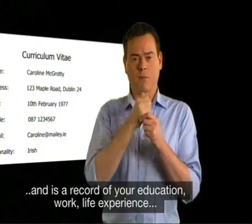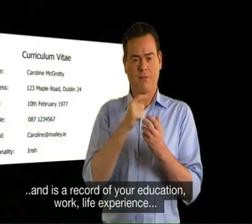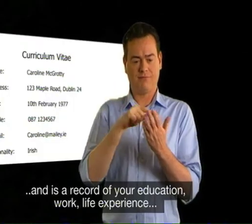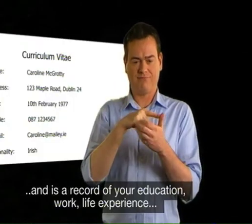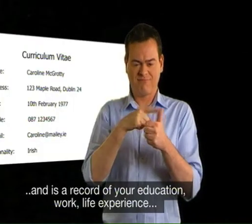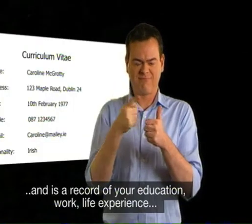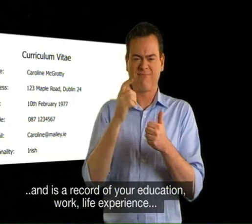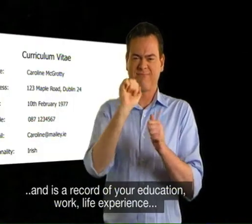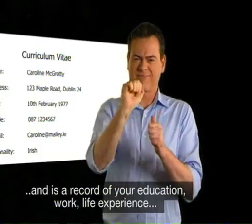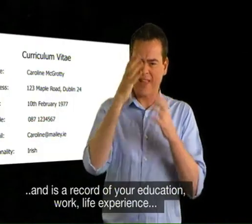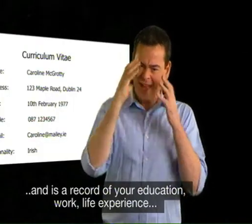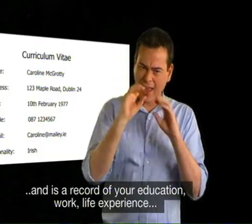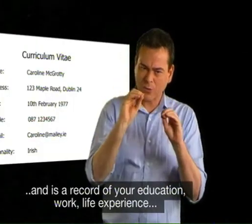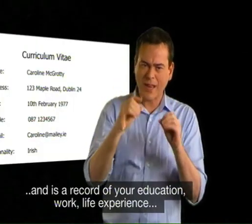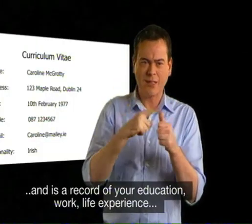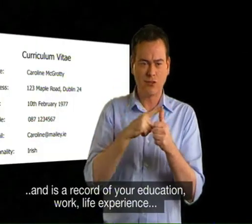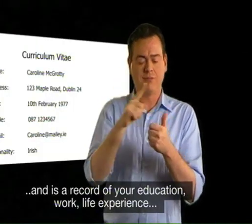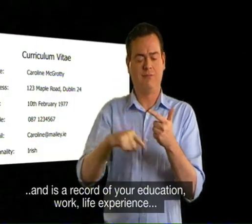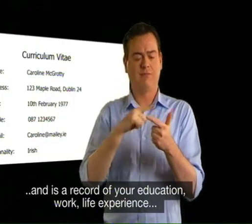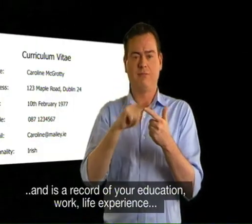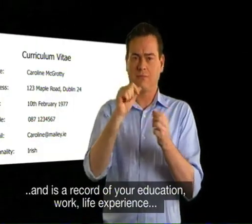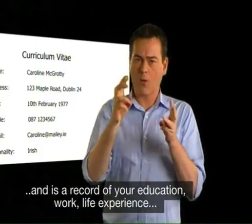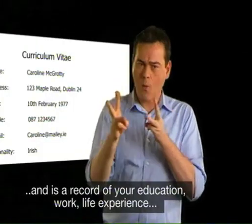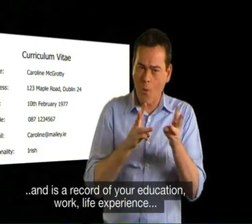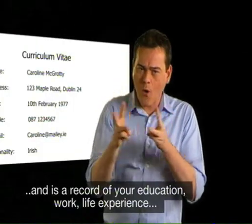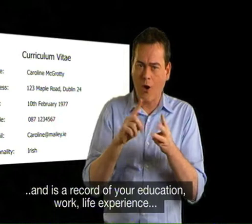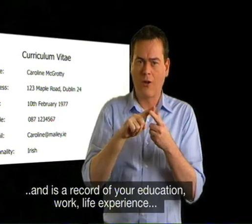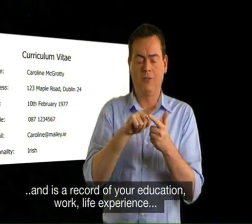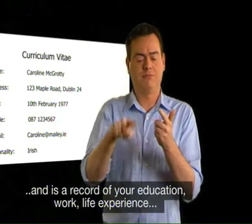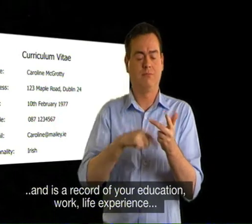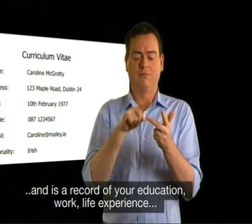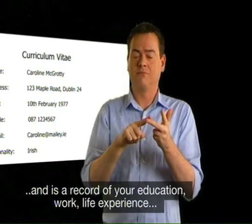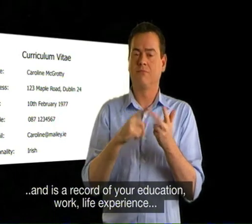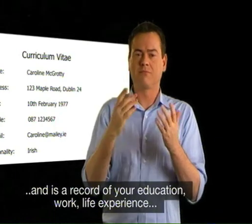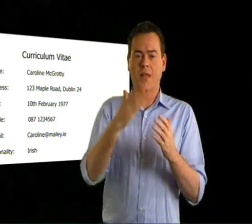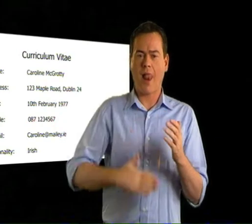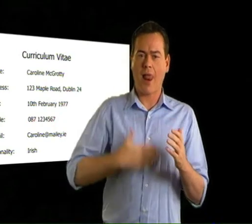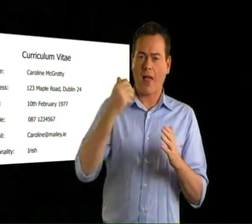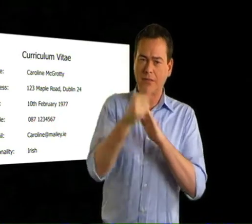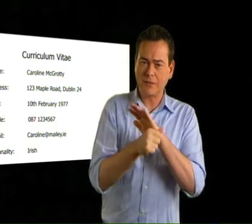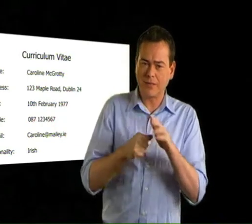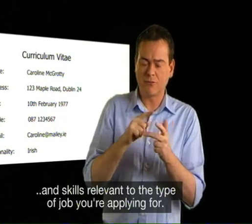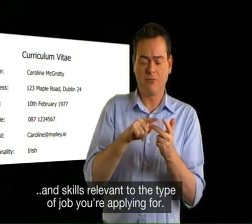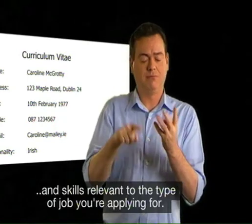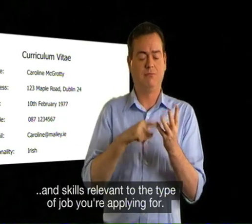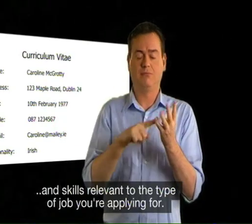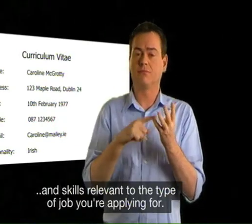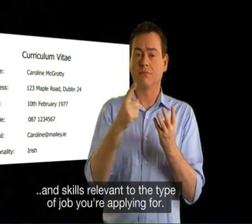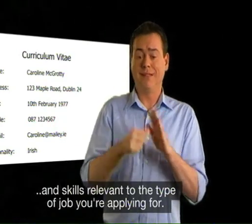and is a record of your education, work, life experience, and skills relevant